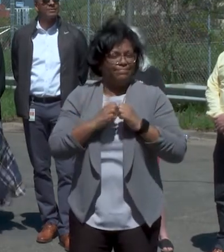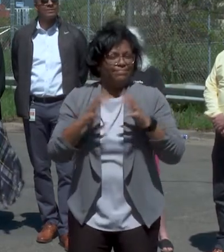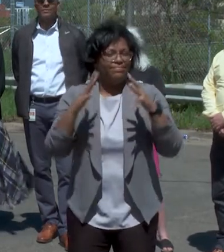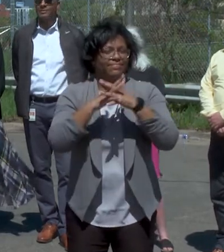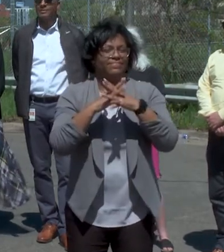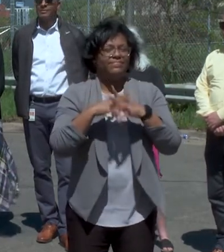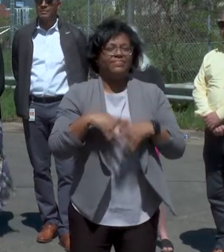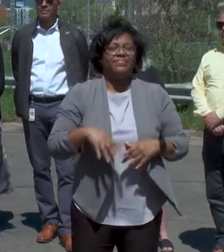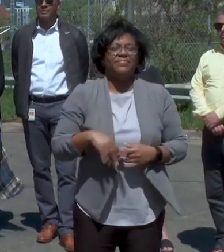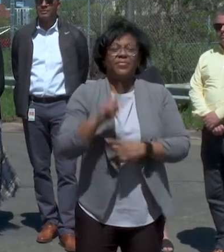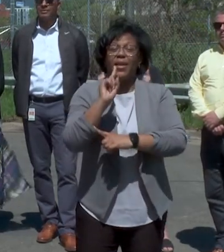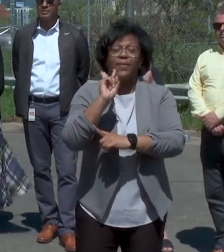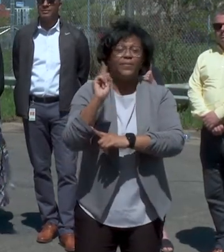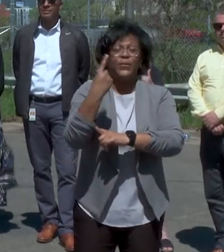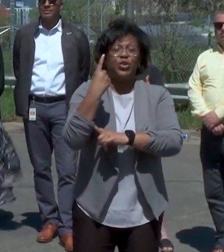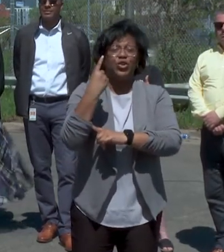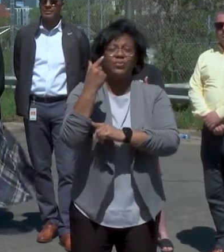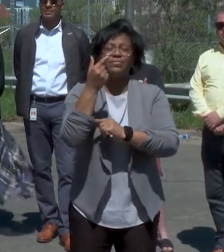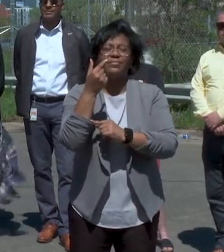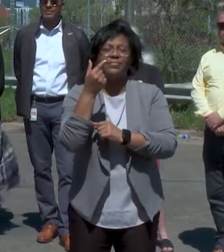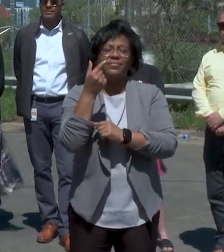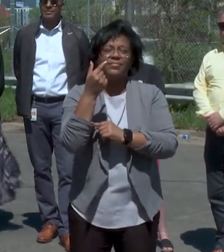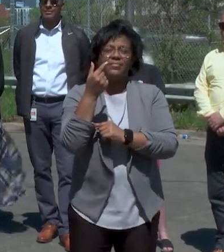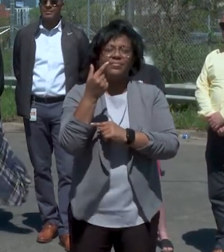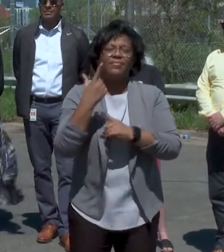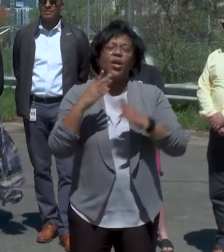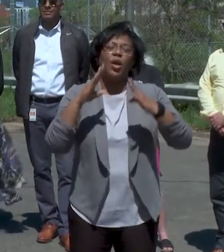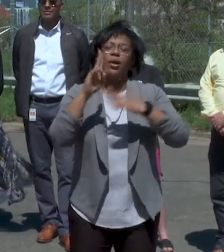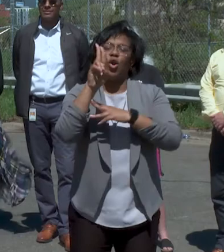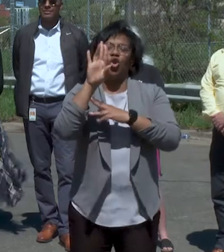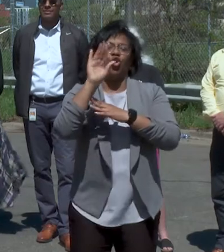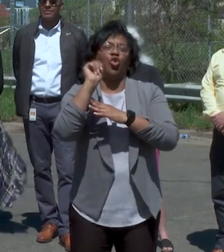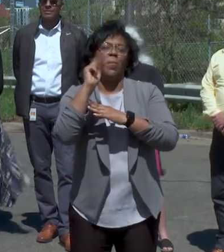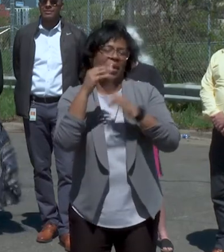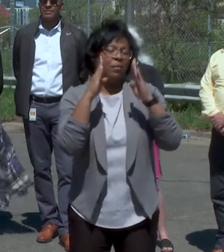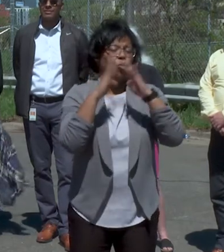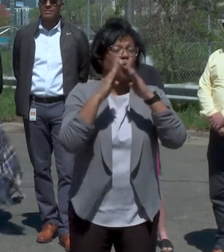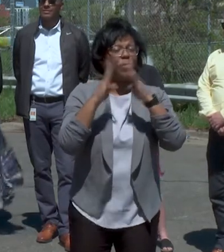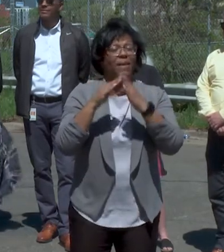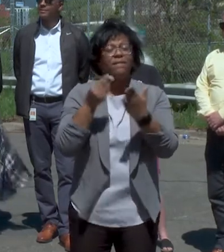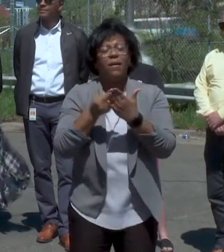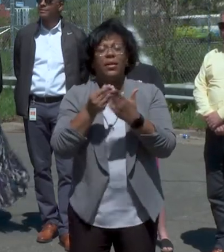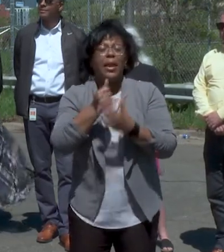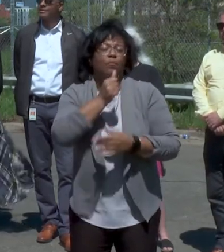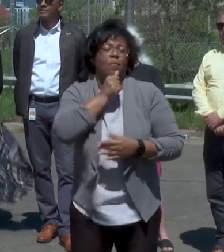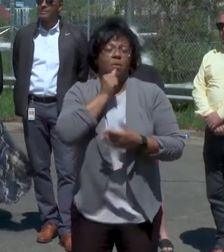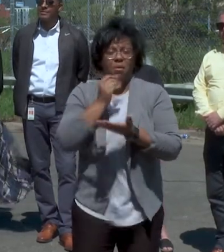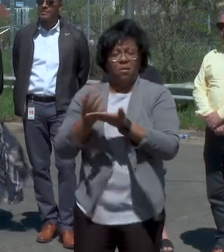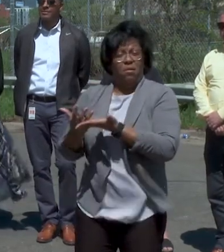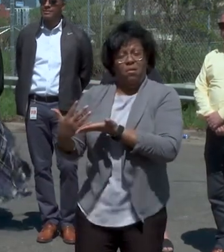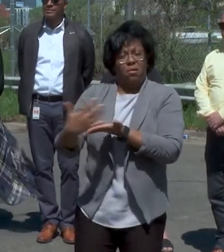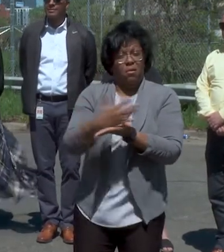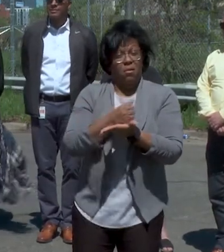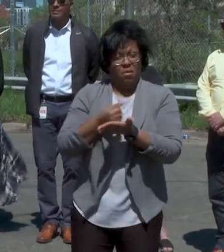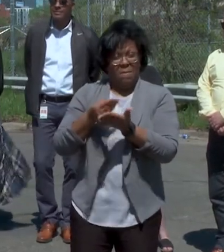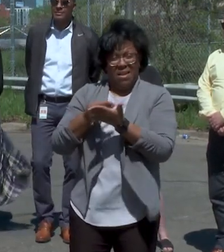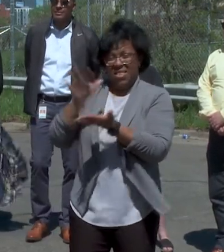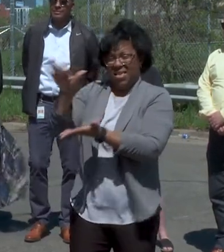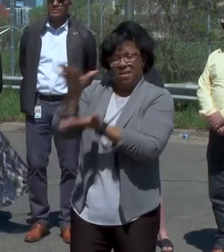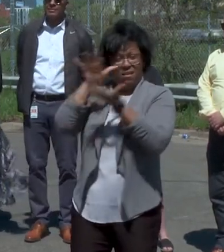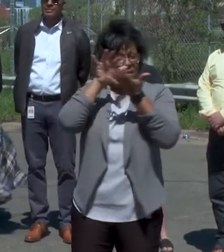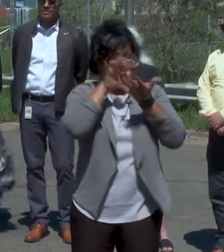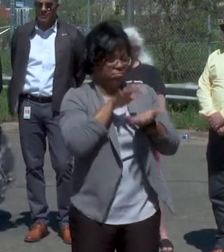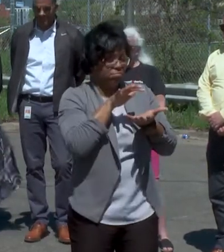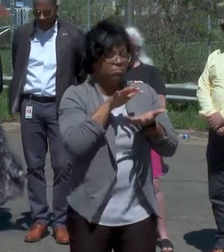credits program, which will bring new funding for trees from the private sector. Green Minneapolis isn't doing this